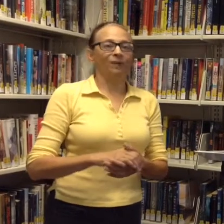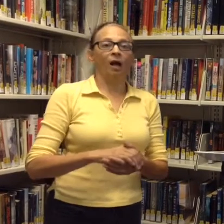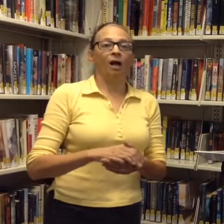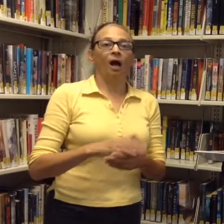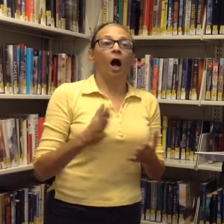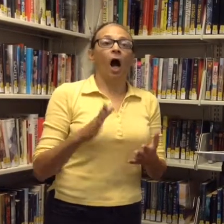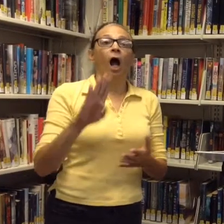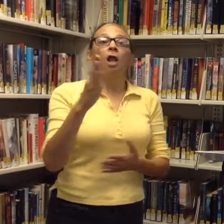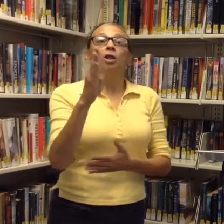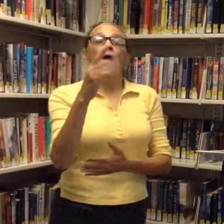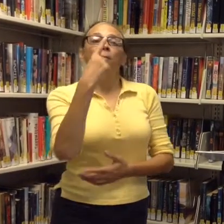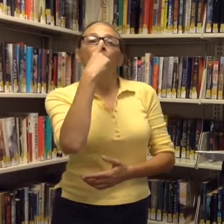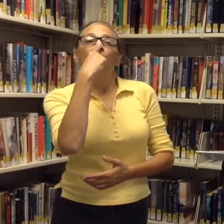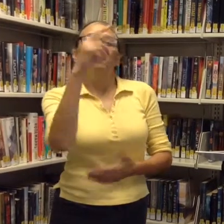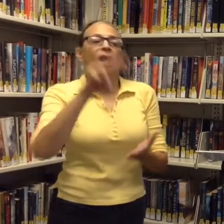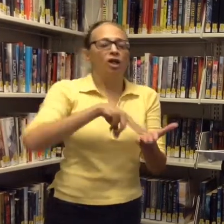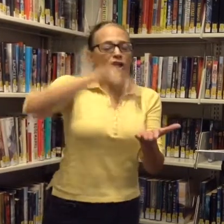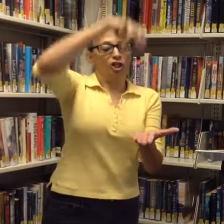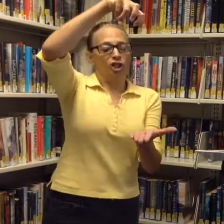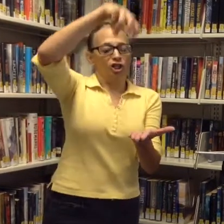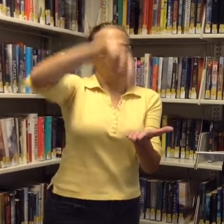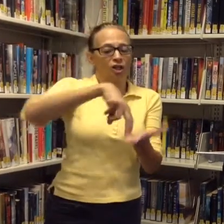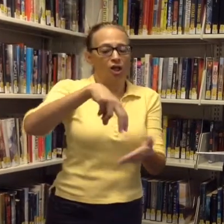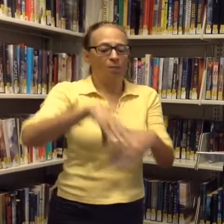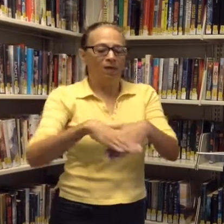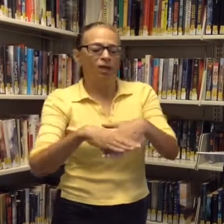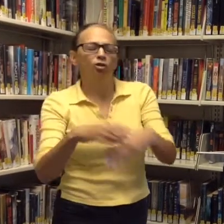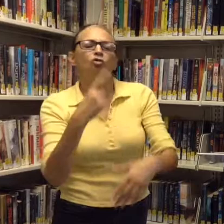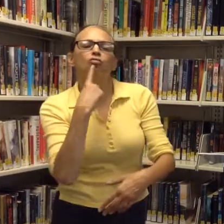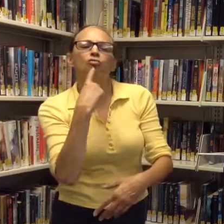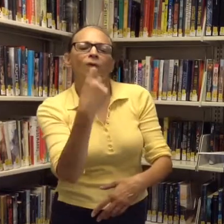Then the blue mouse jumped into a red puddle.